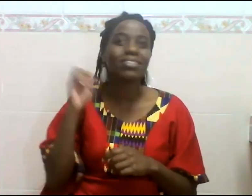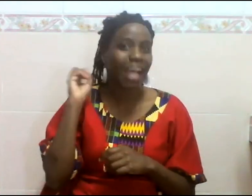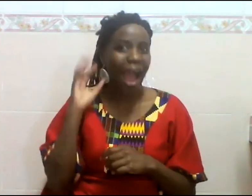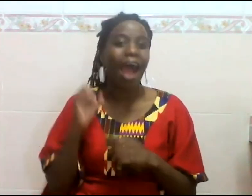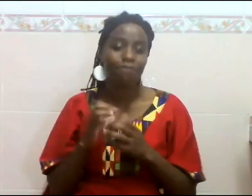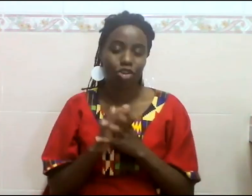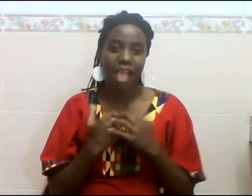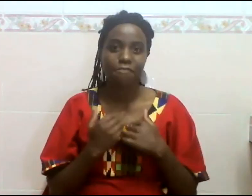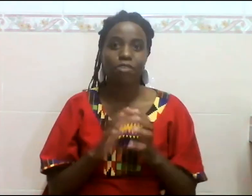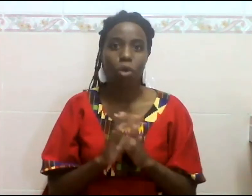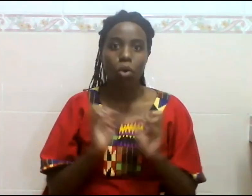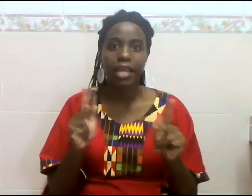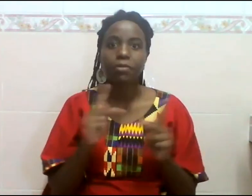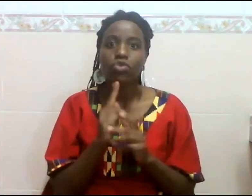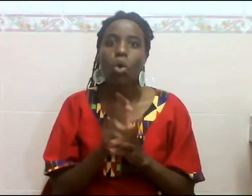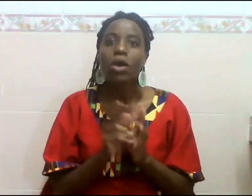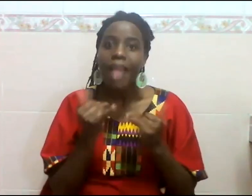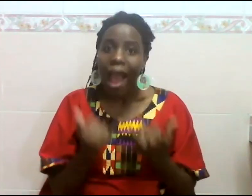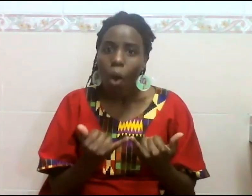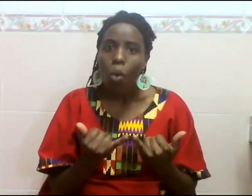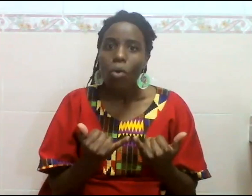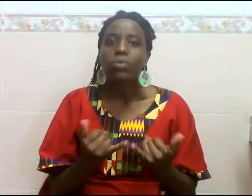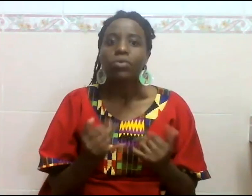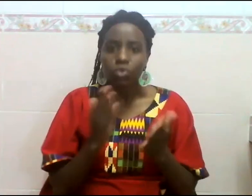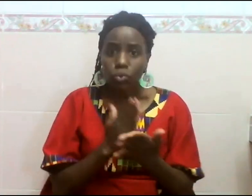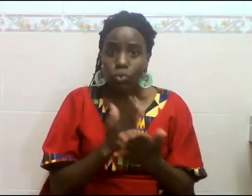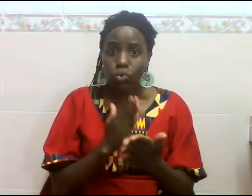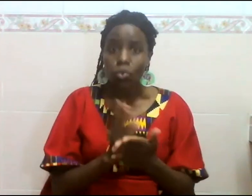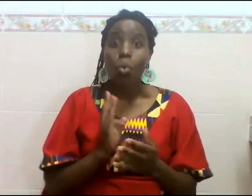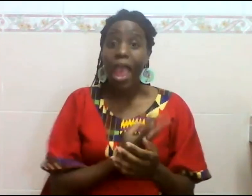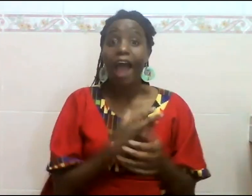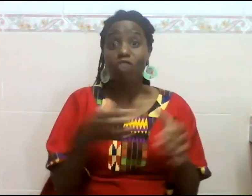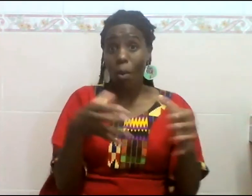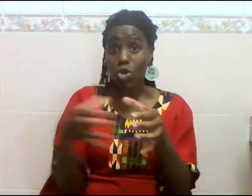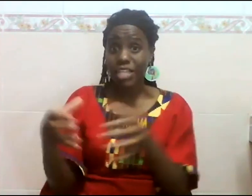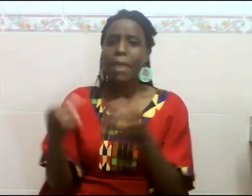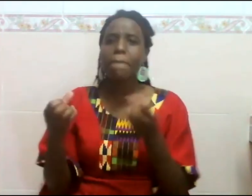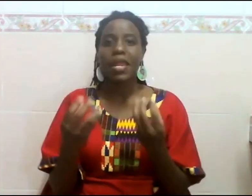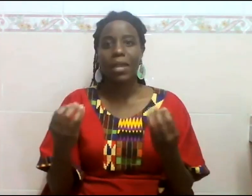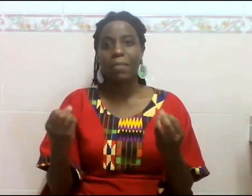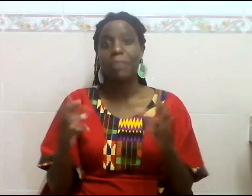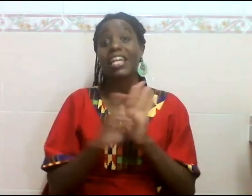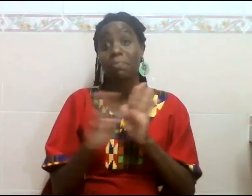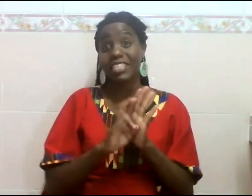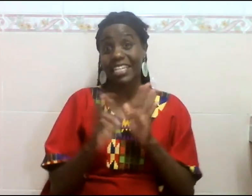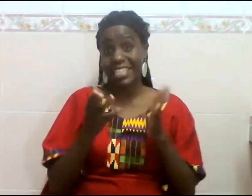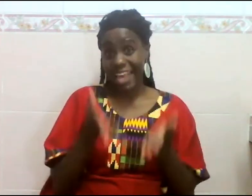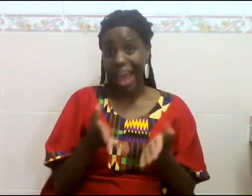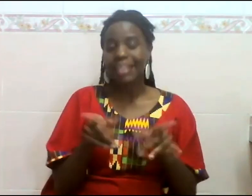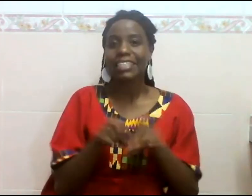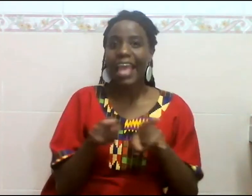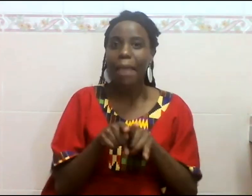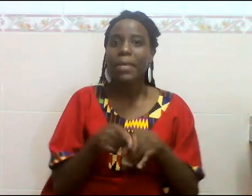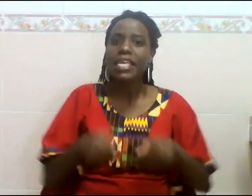representative also present to share their voice, and it's also here important to have conversations with